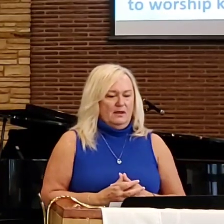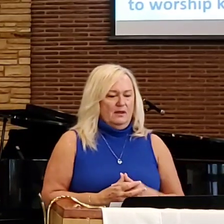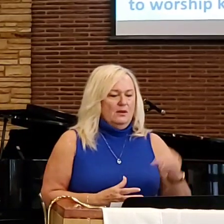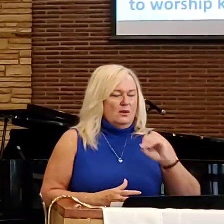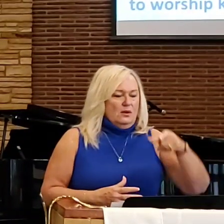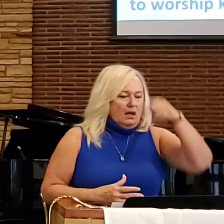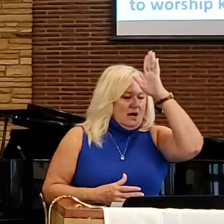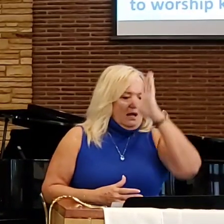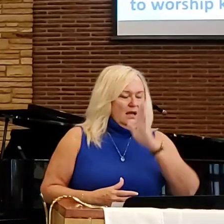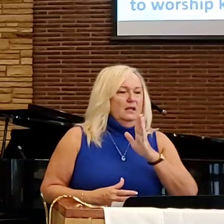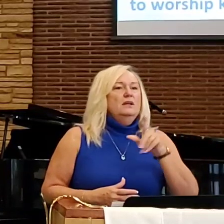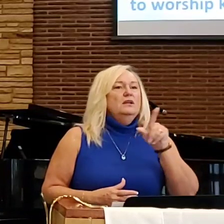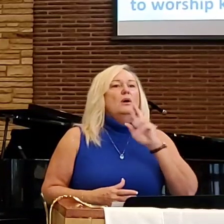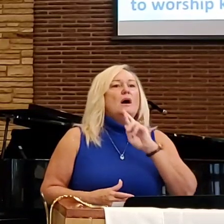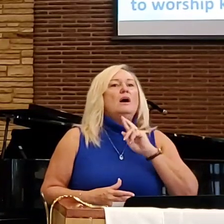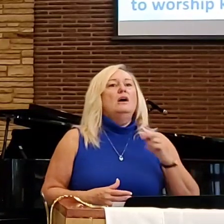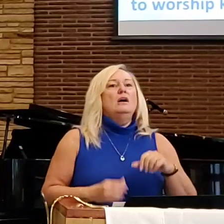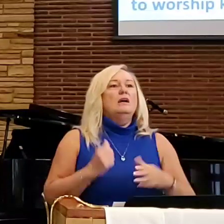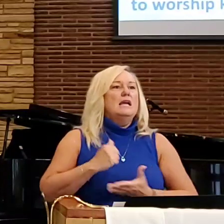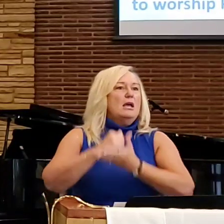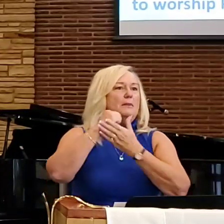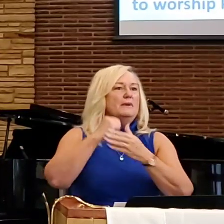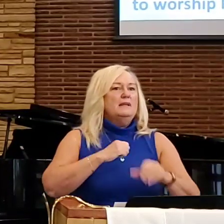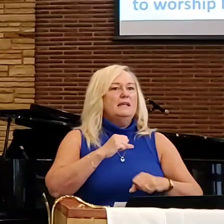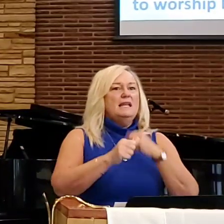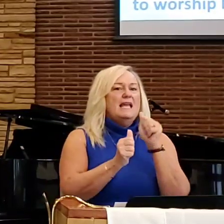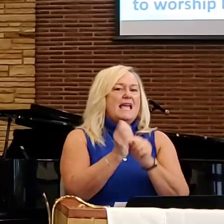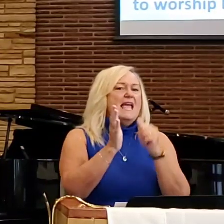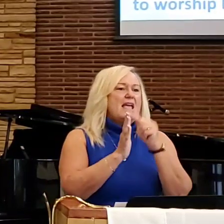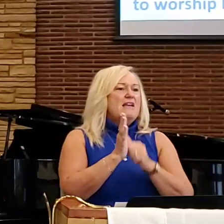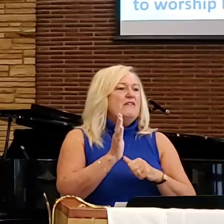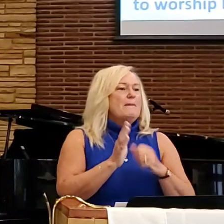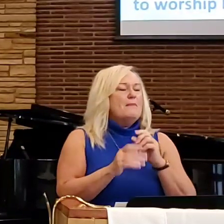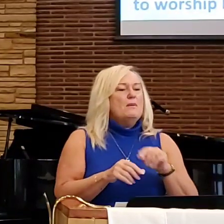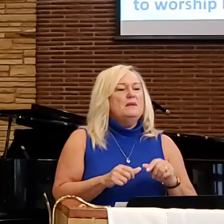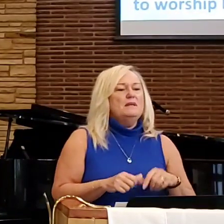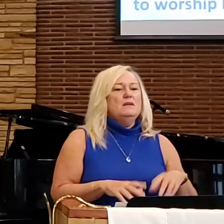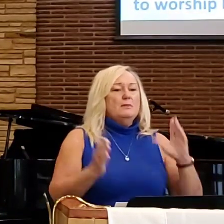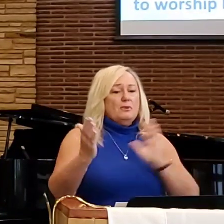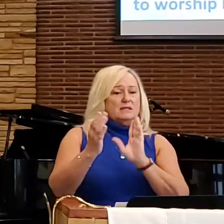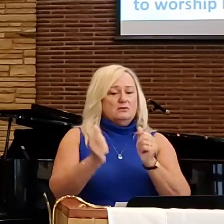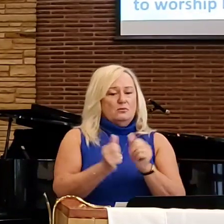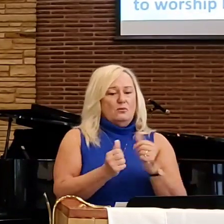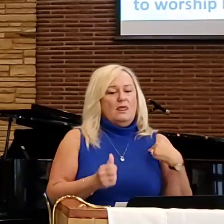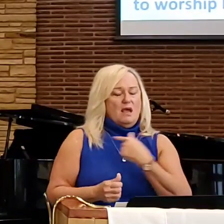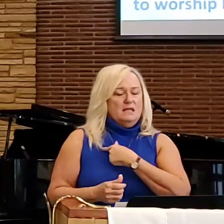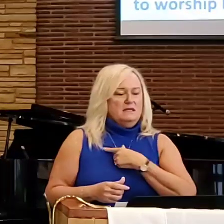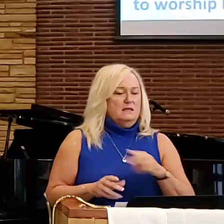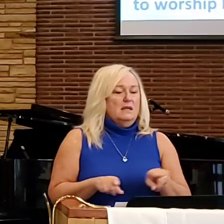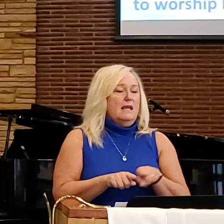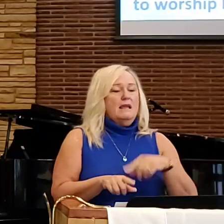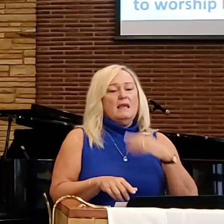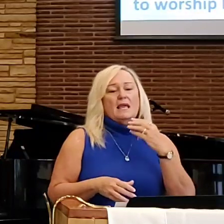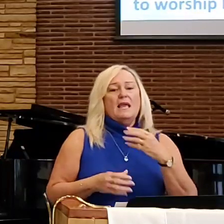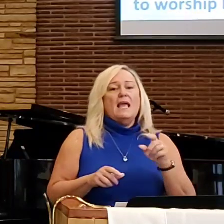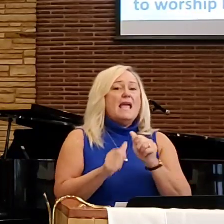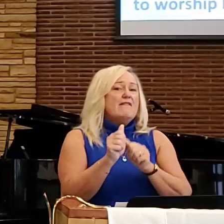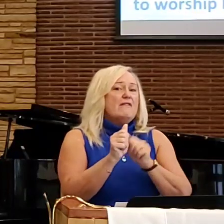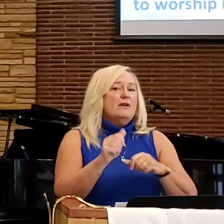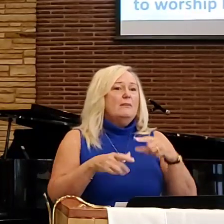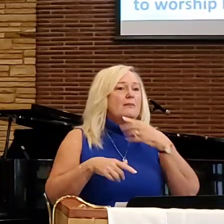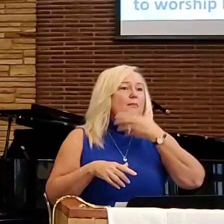O God, you are our help in every moment. Your presence is with us like every breath.